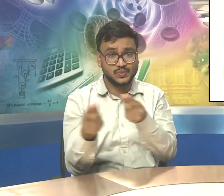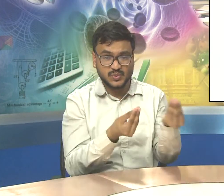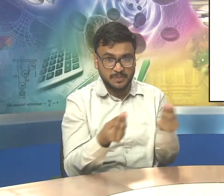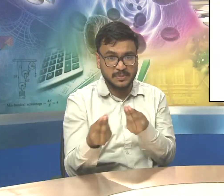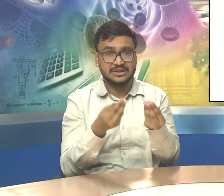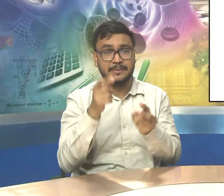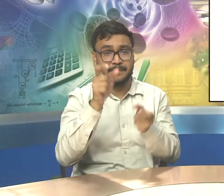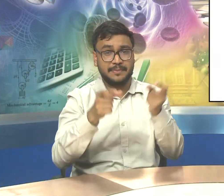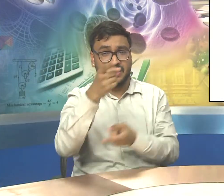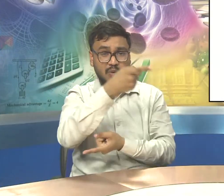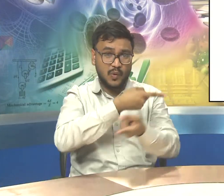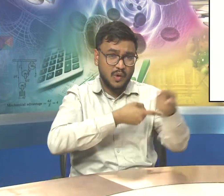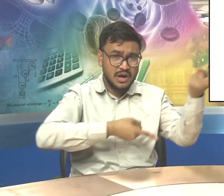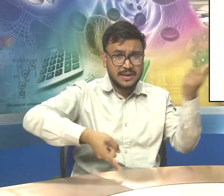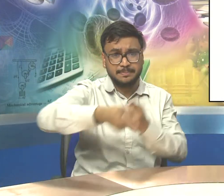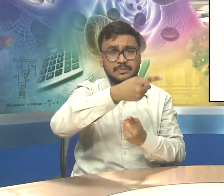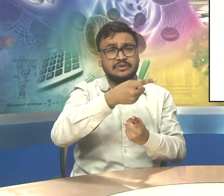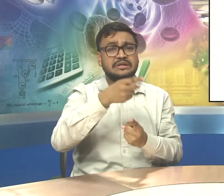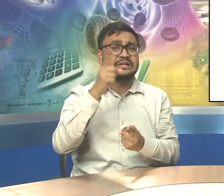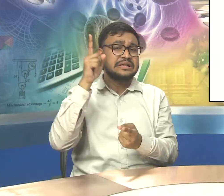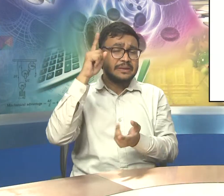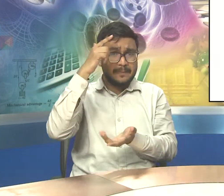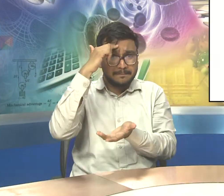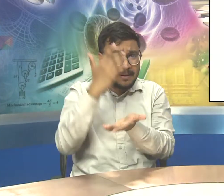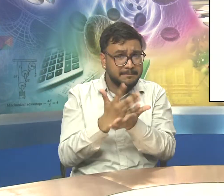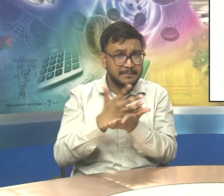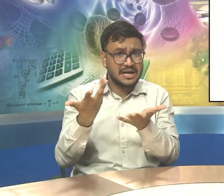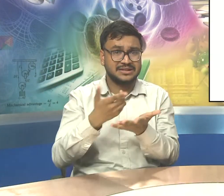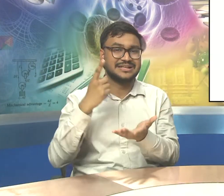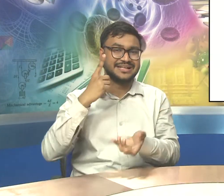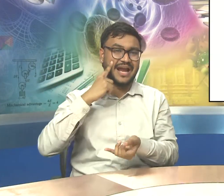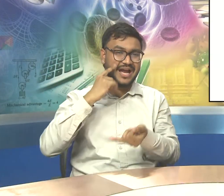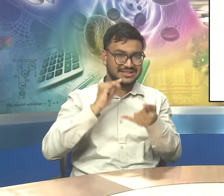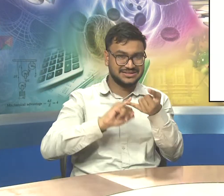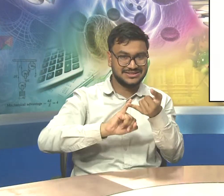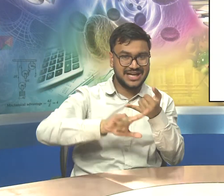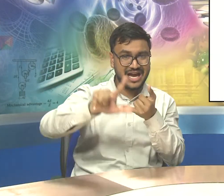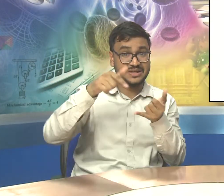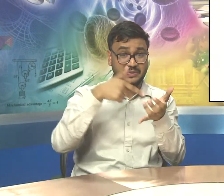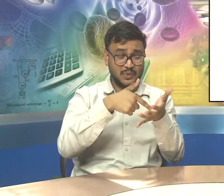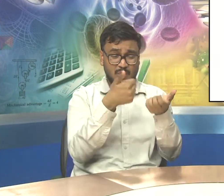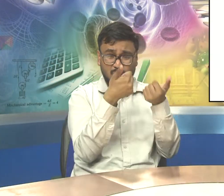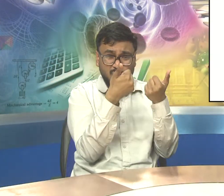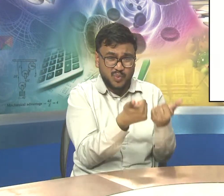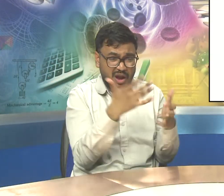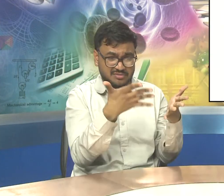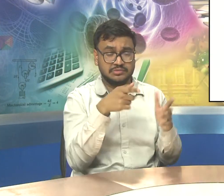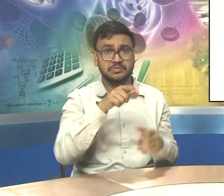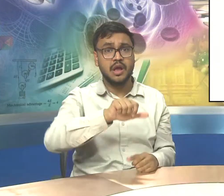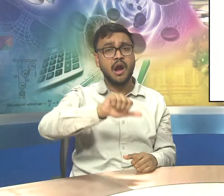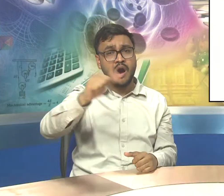Some people also believes that Indian Sign Language is not as good as